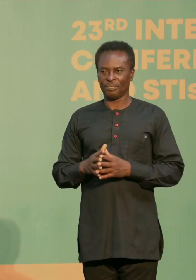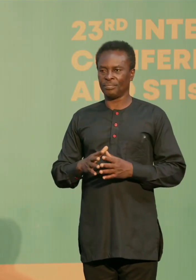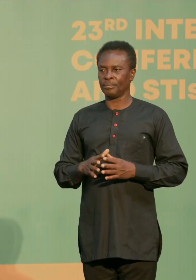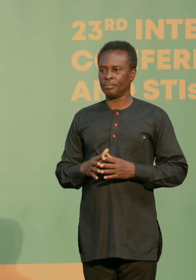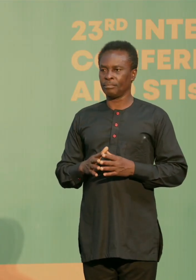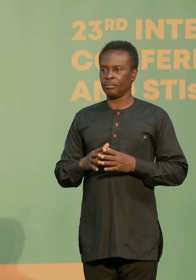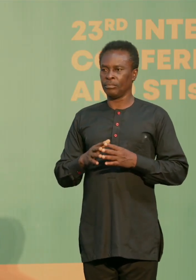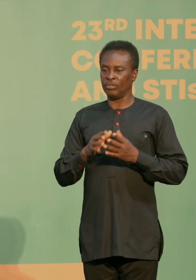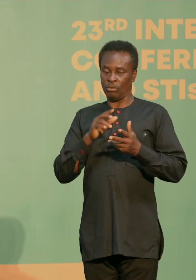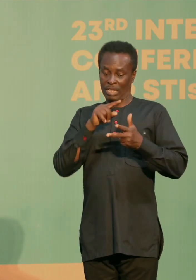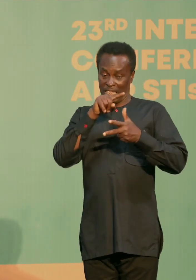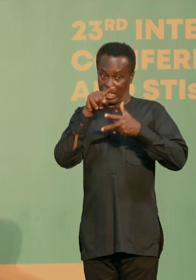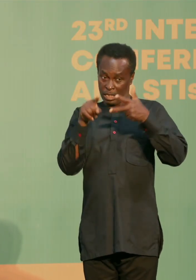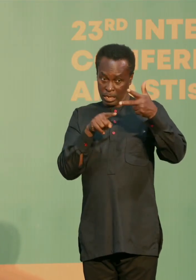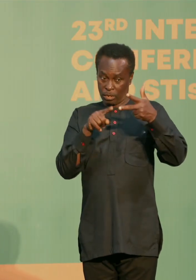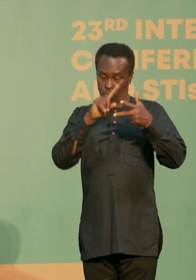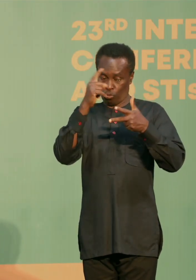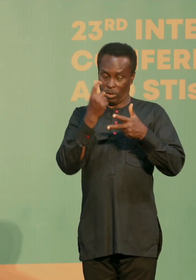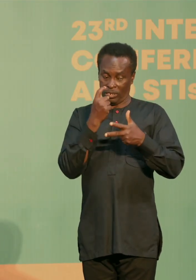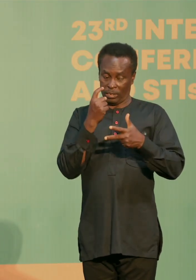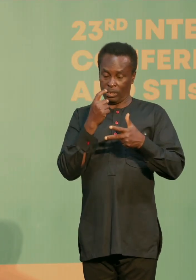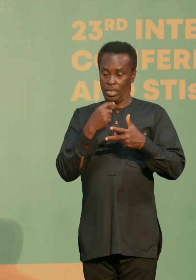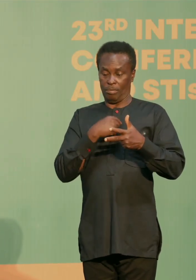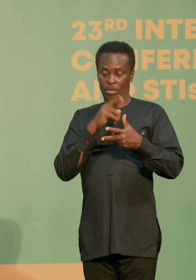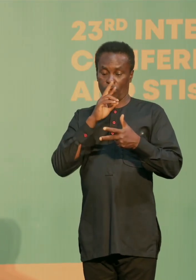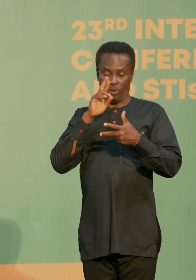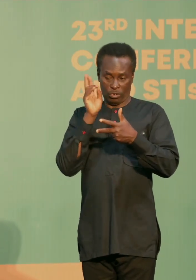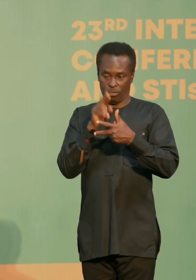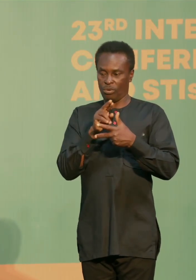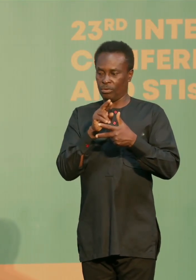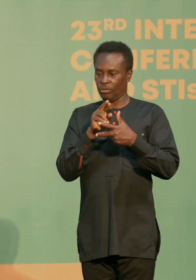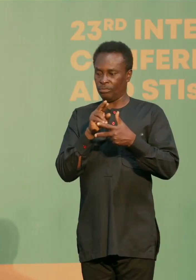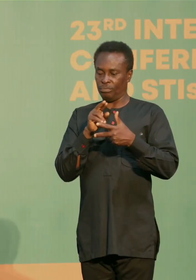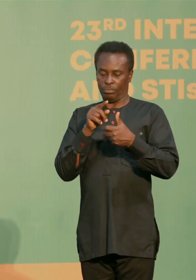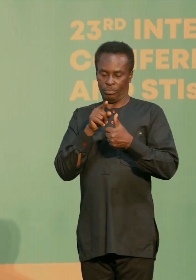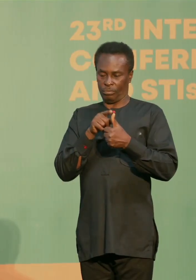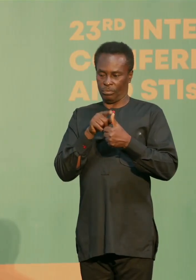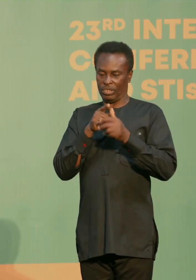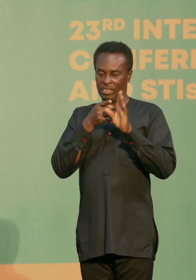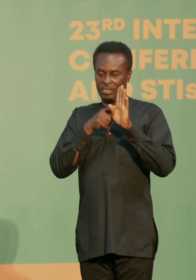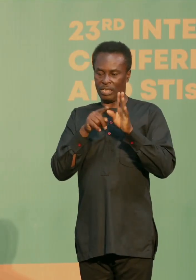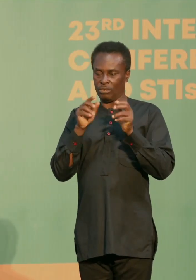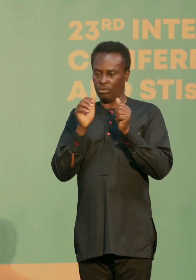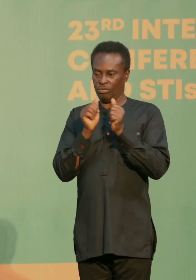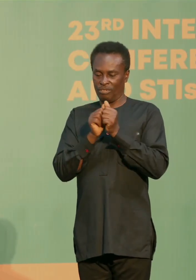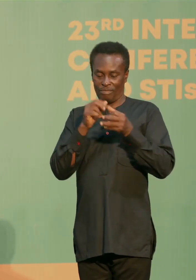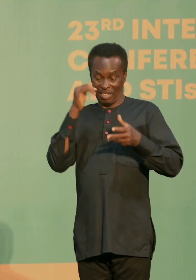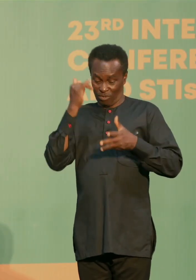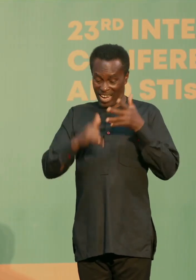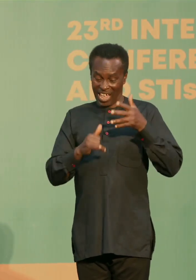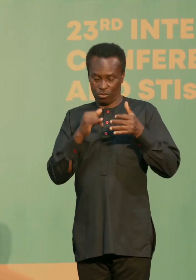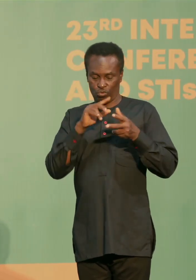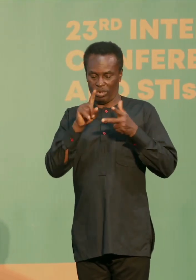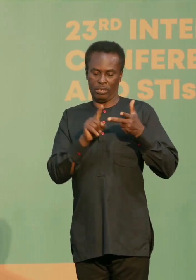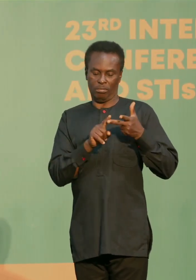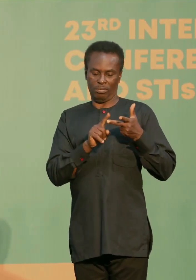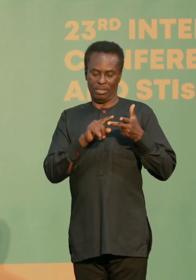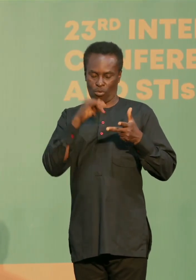Les 3 questions ont un lien. Je vais répondre. Je commence d'abord par la dernière question.